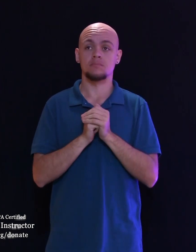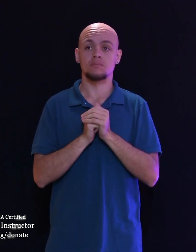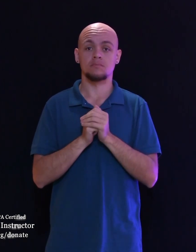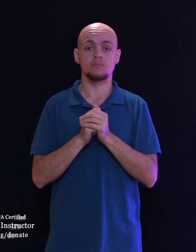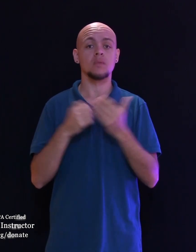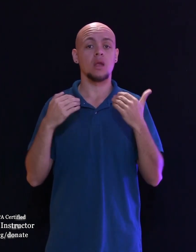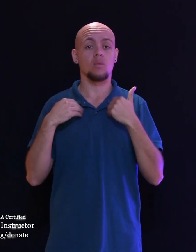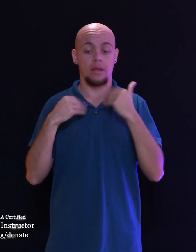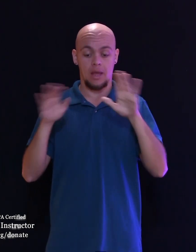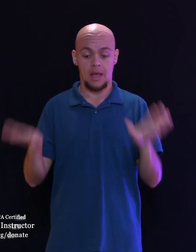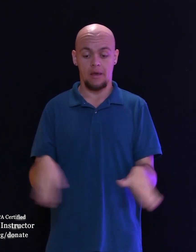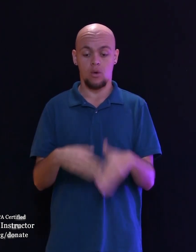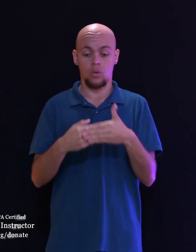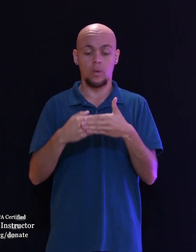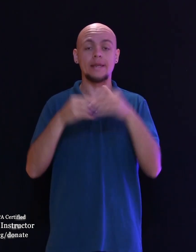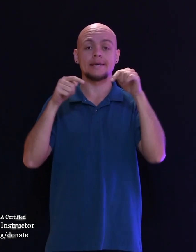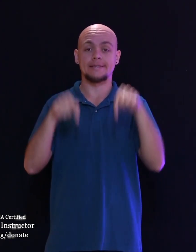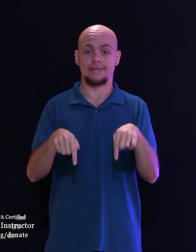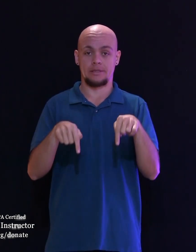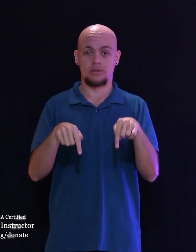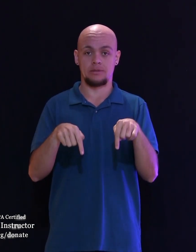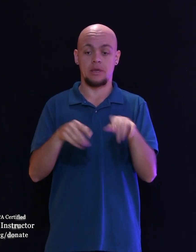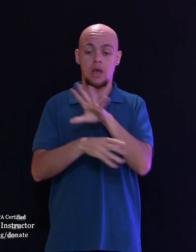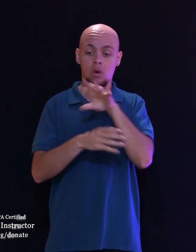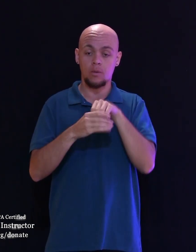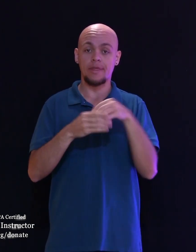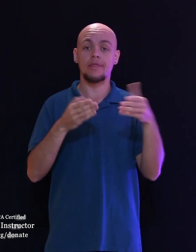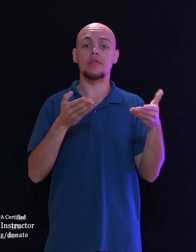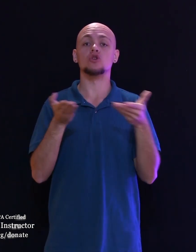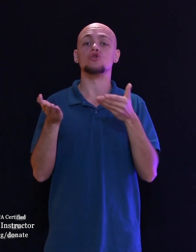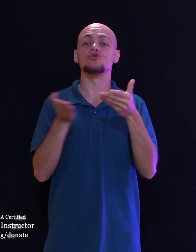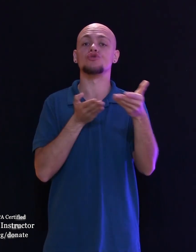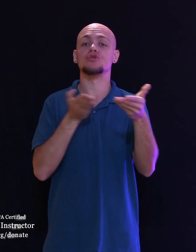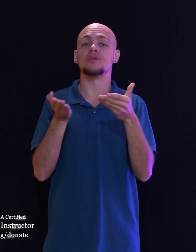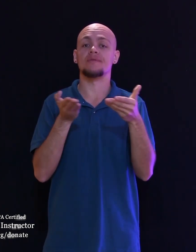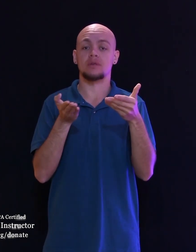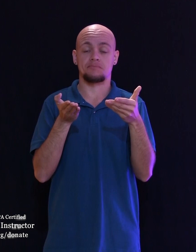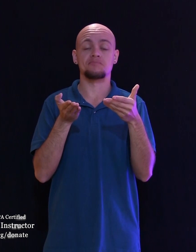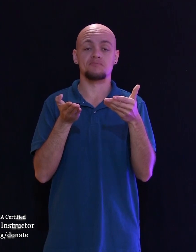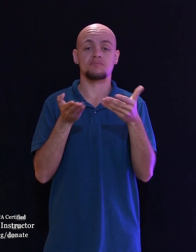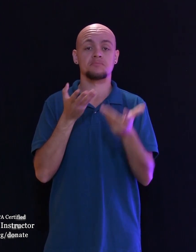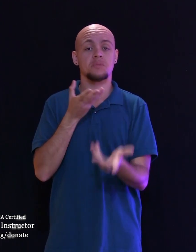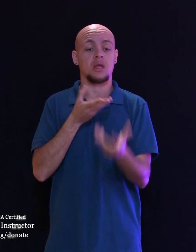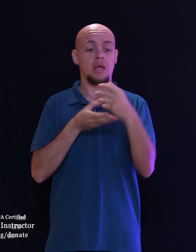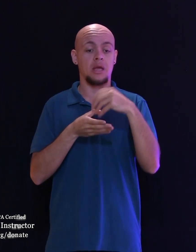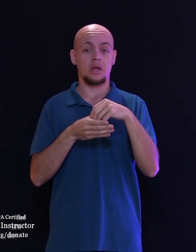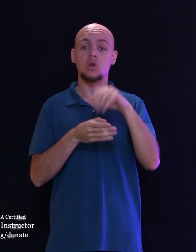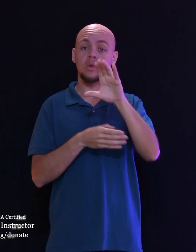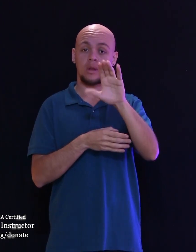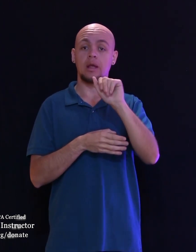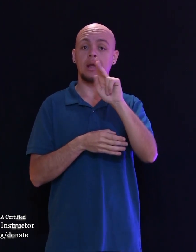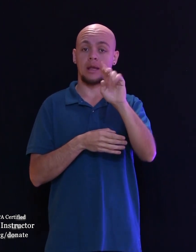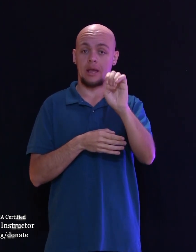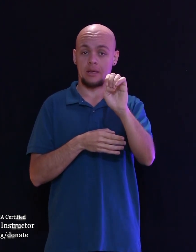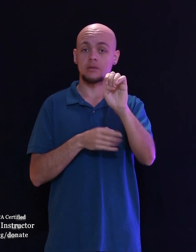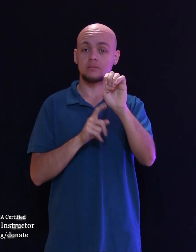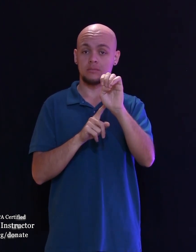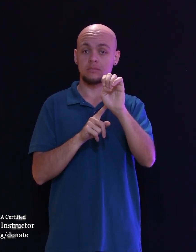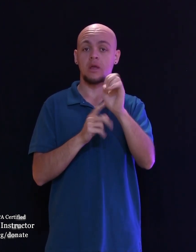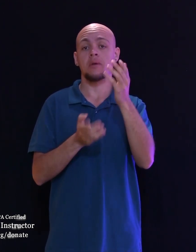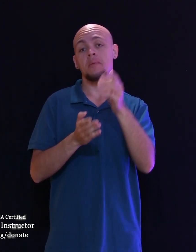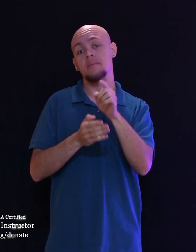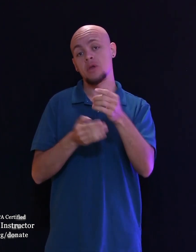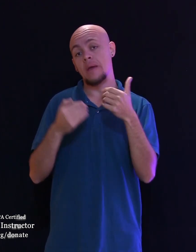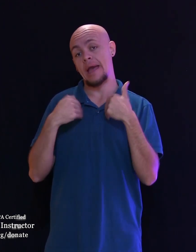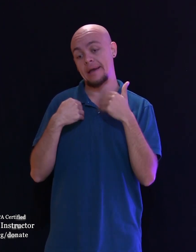we were holding weddings here, and as part of the services of the weddings, we can include a cake for you. Maybe you want to have a little